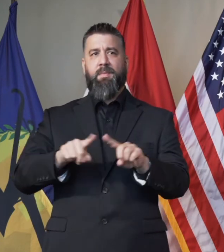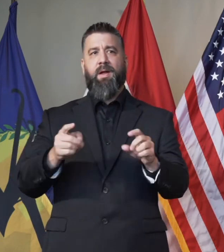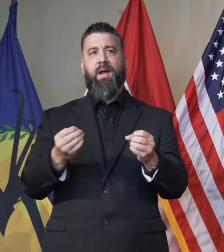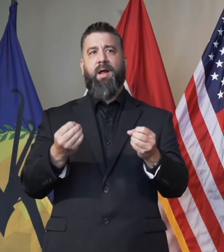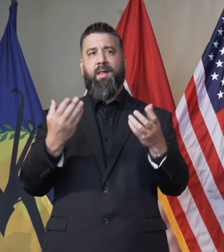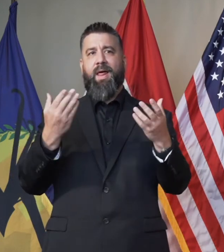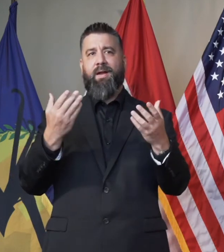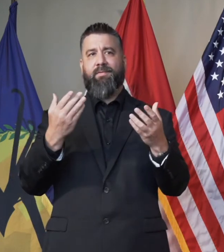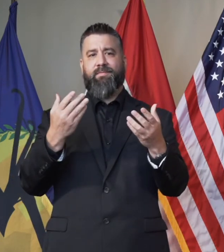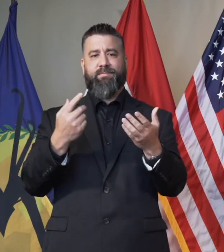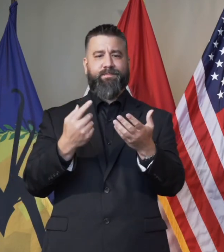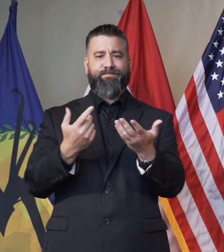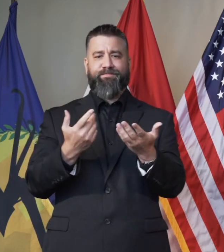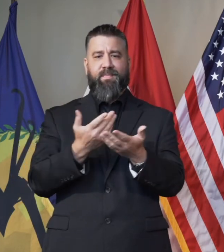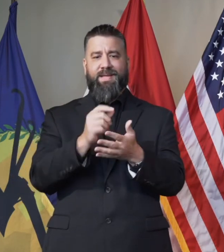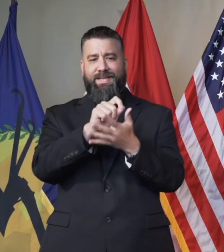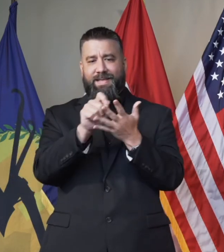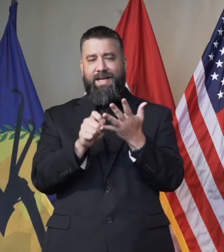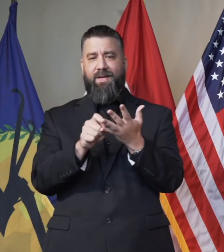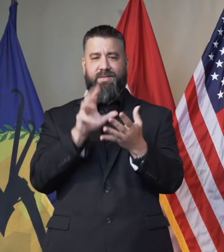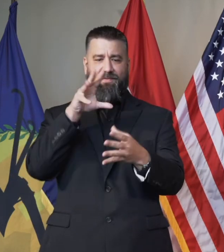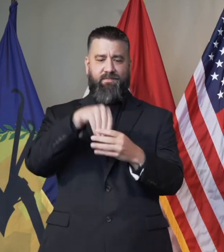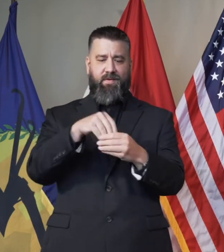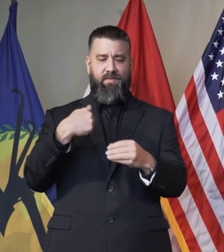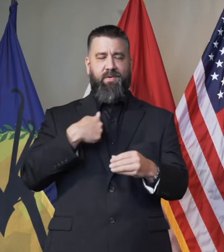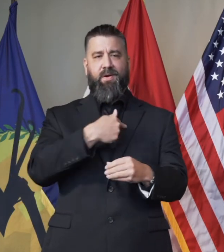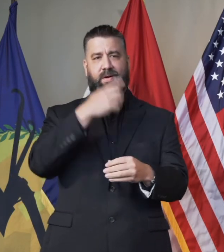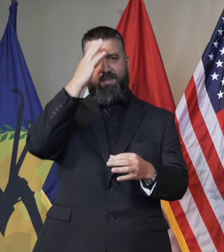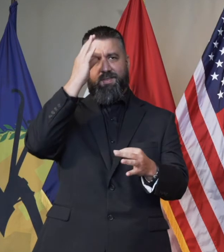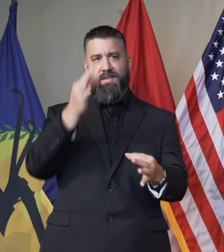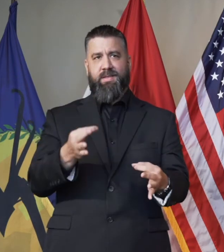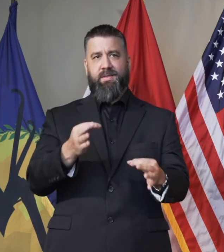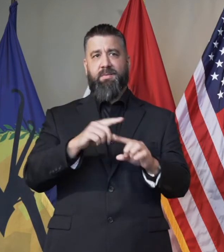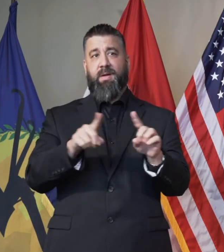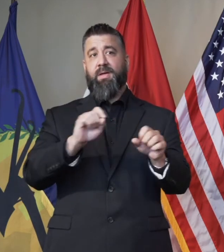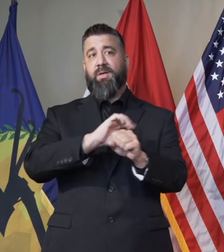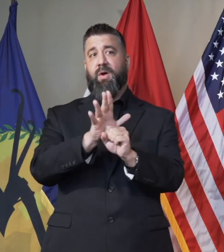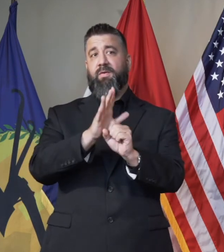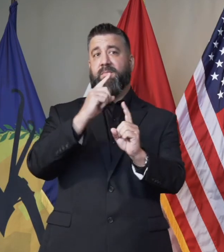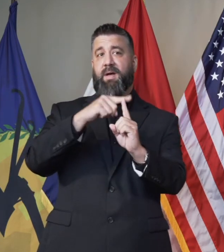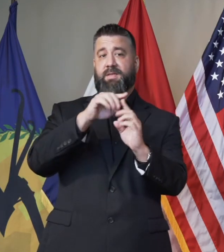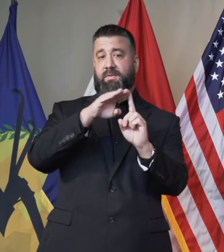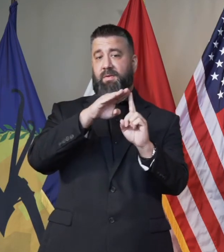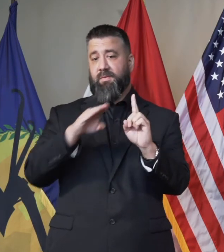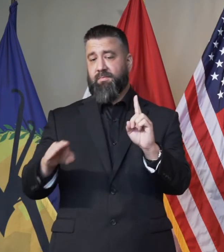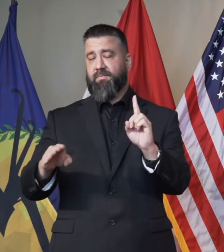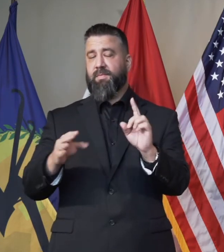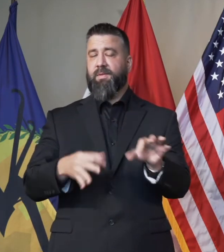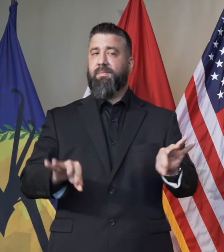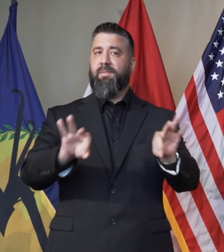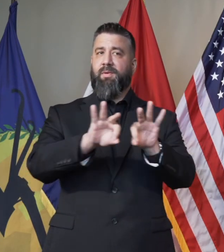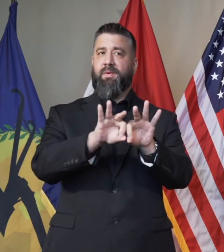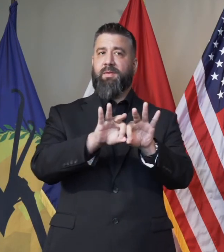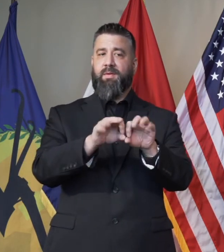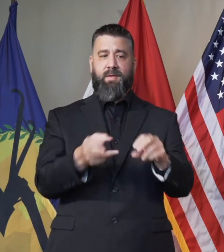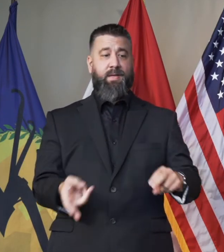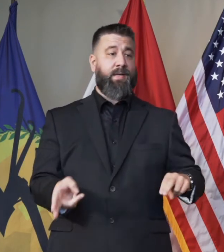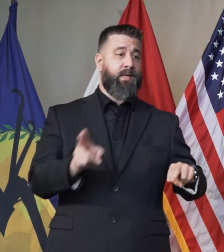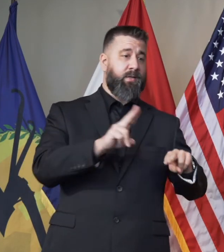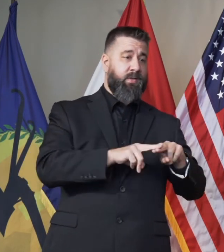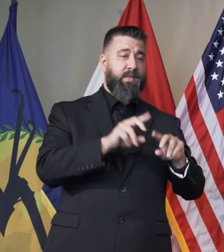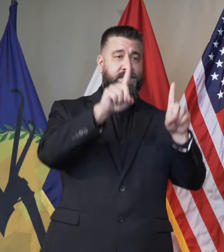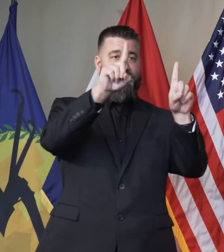our decisions. But the declining positivity rate is important. The increased number of testing in this age